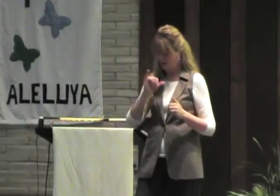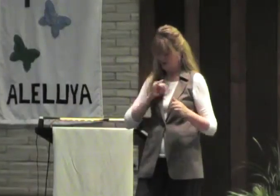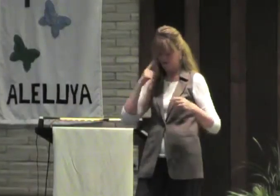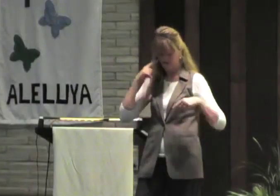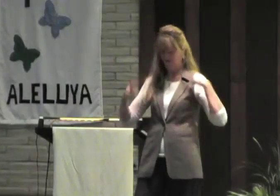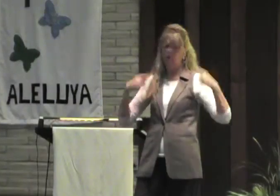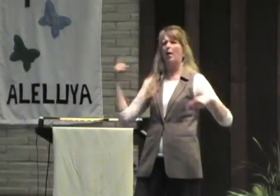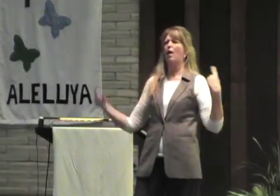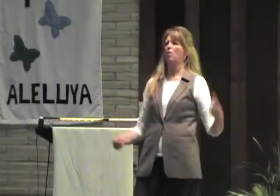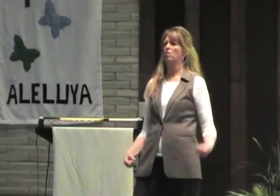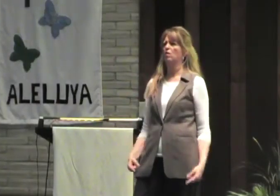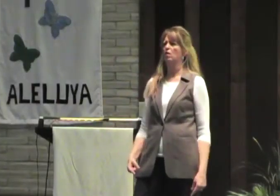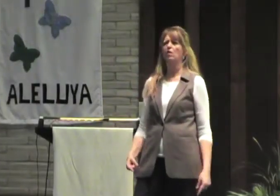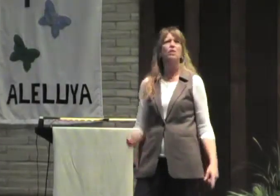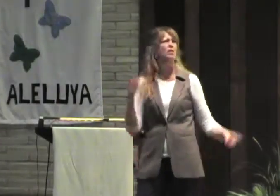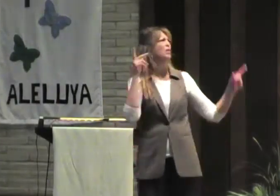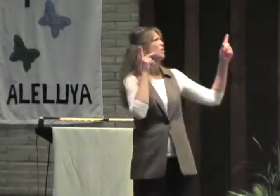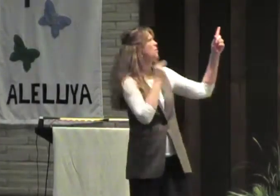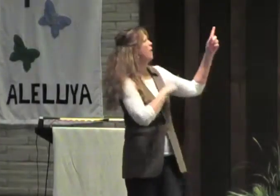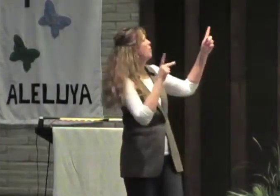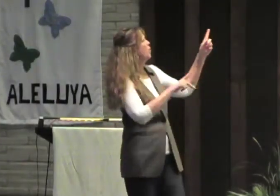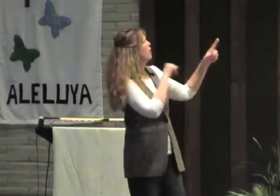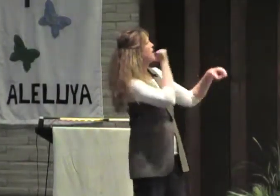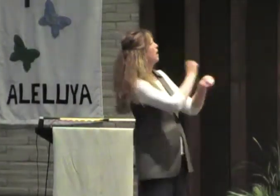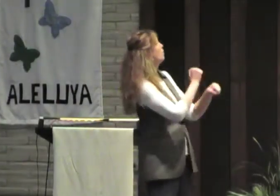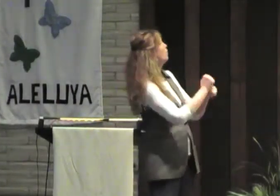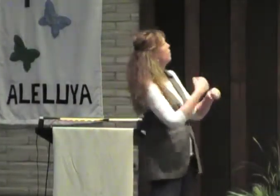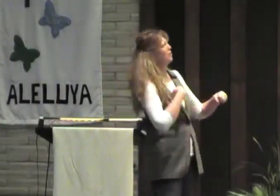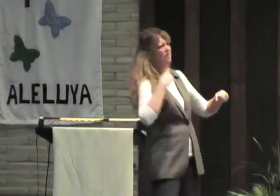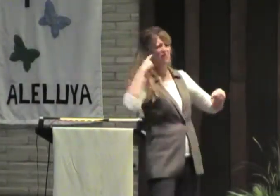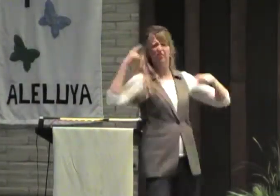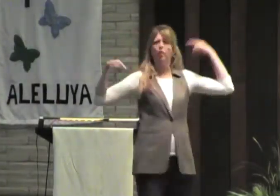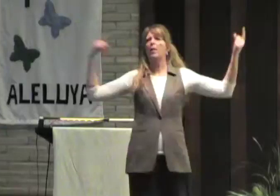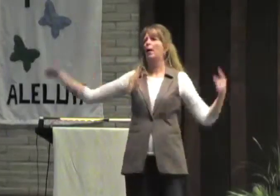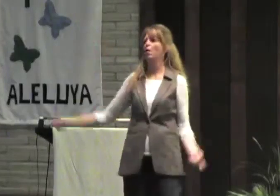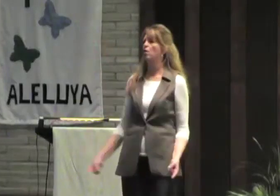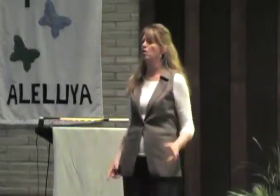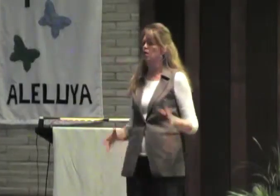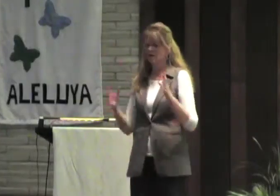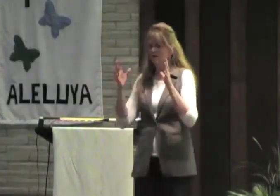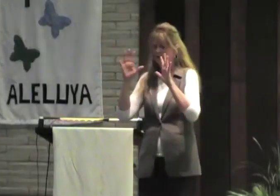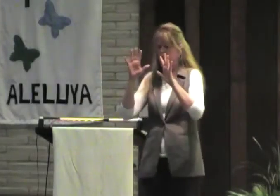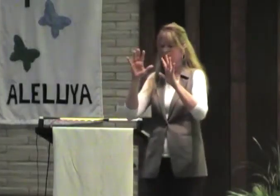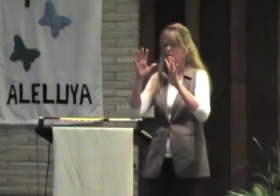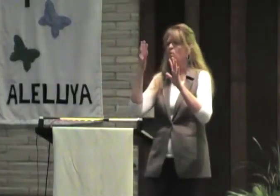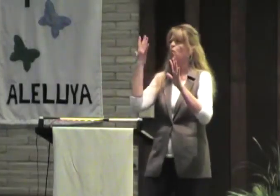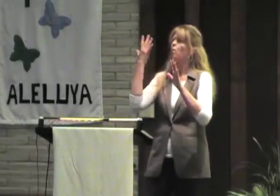If you say, what's wrong with me? What am I flipping out about this? The PowerPoint's not working, but